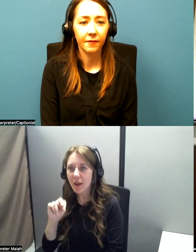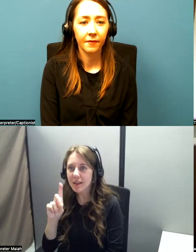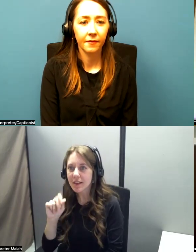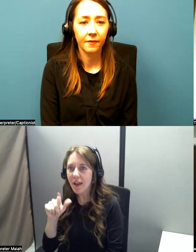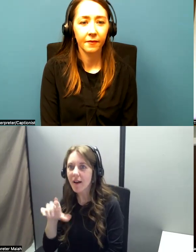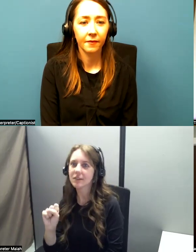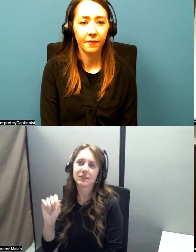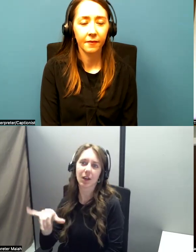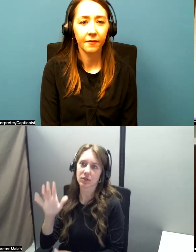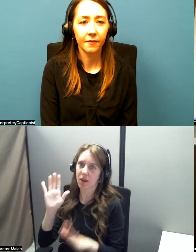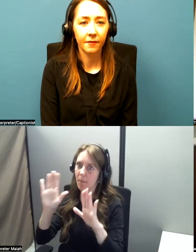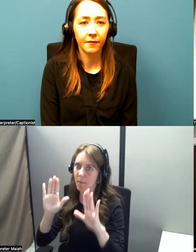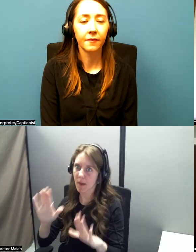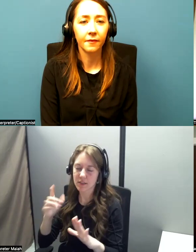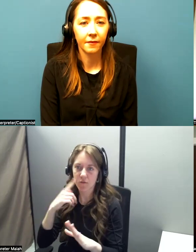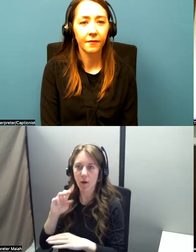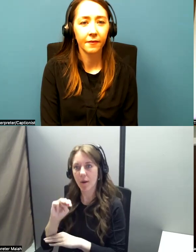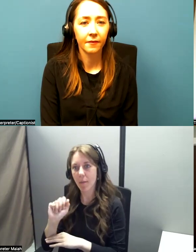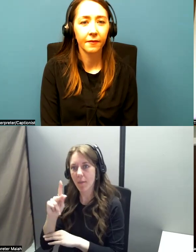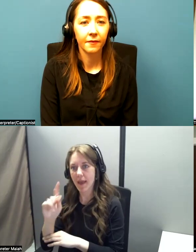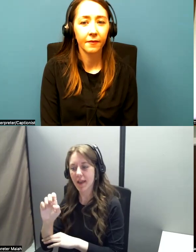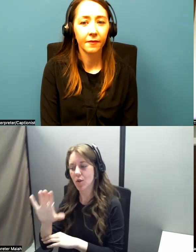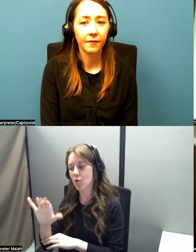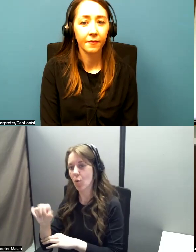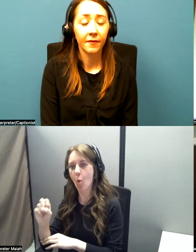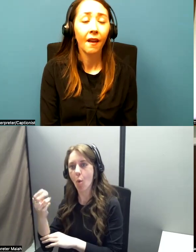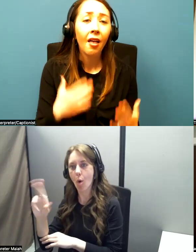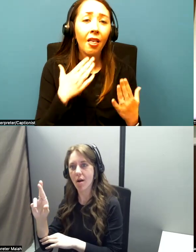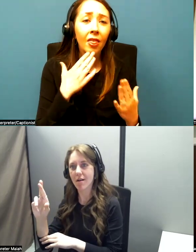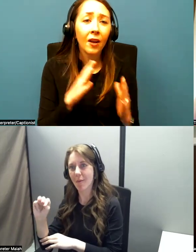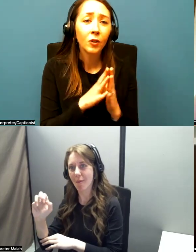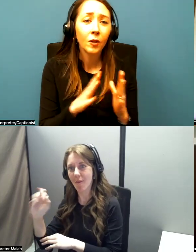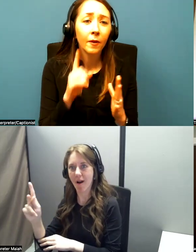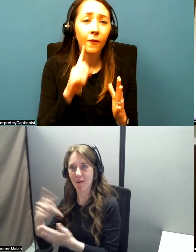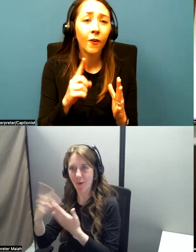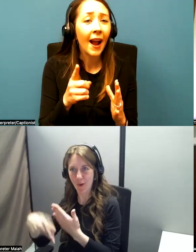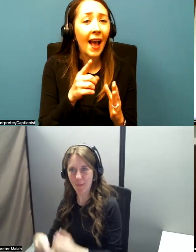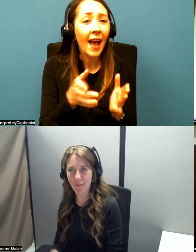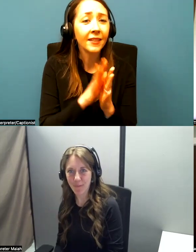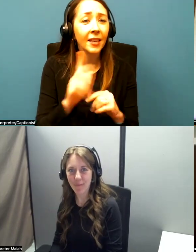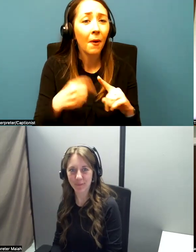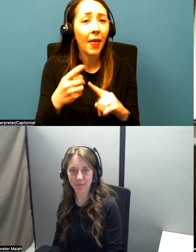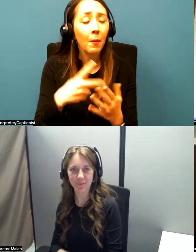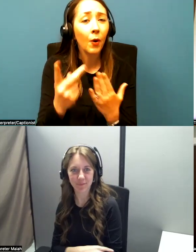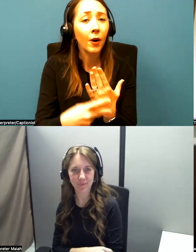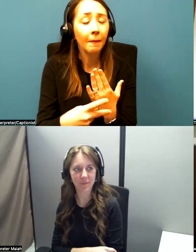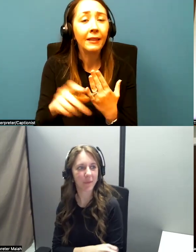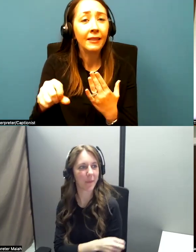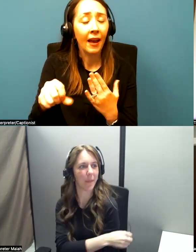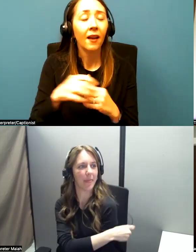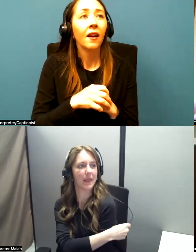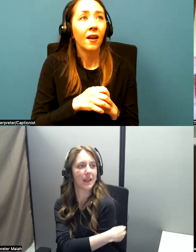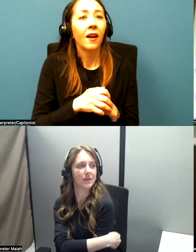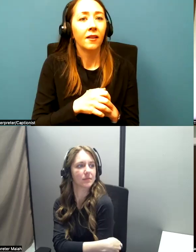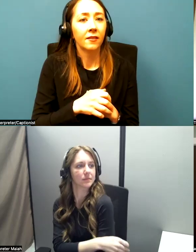W for Make a Mark program. Thank you so much for asking about that. Yeah, I mean,